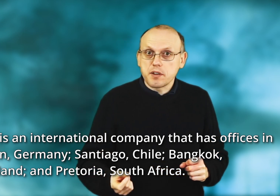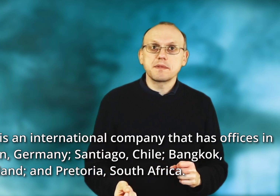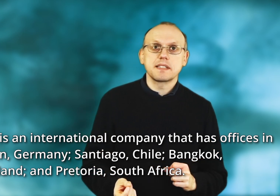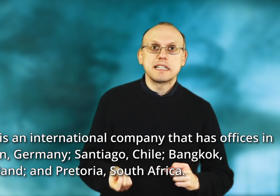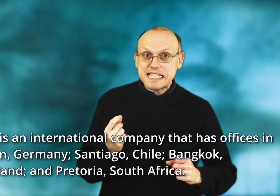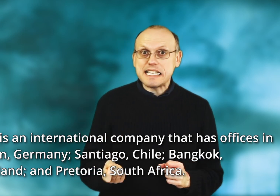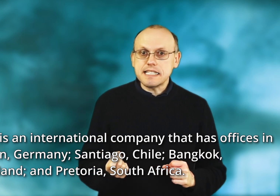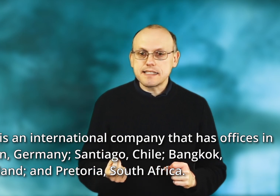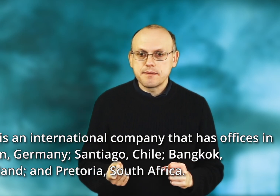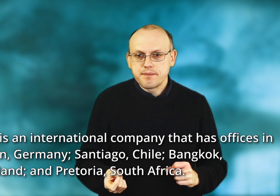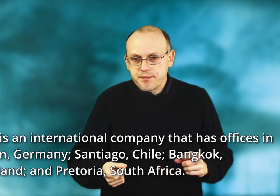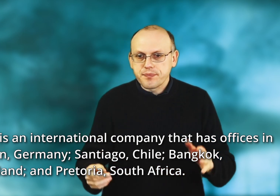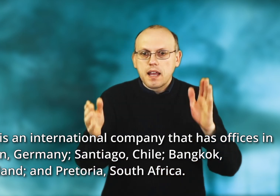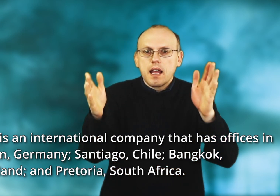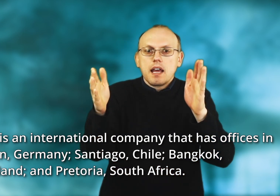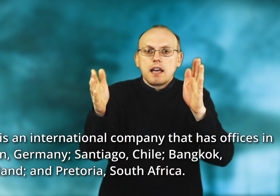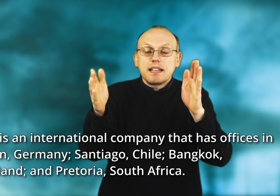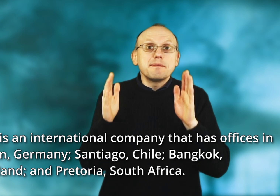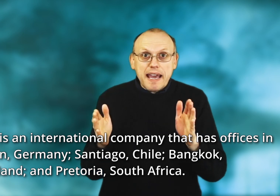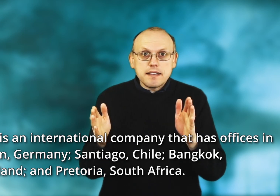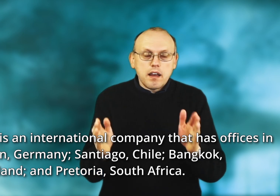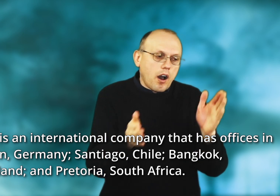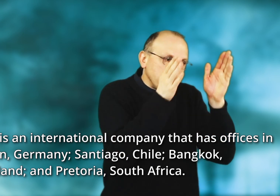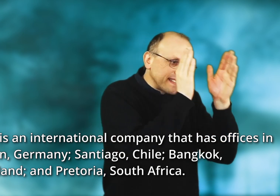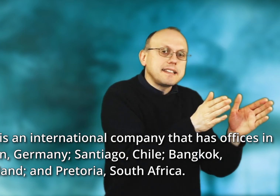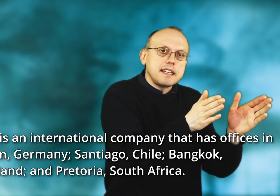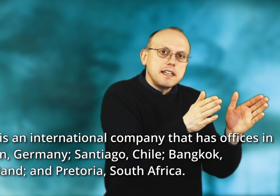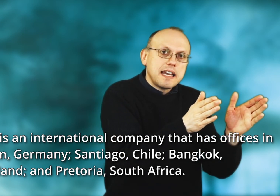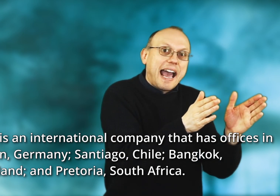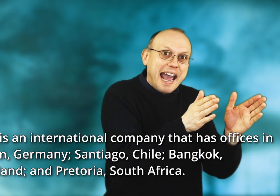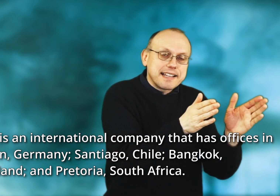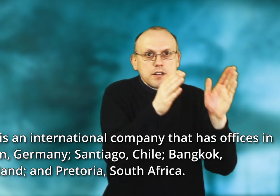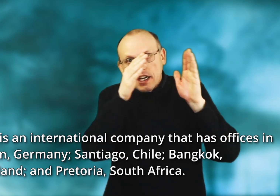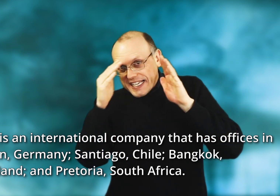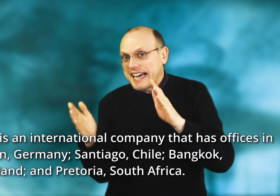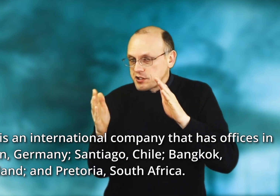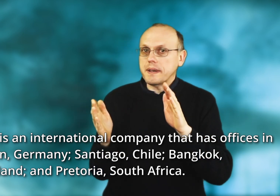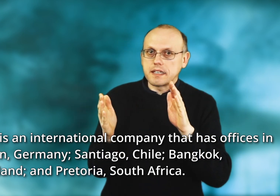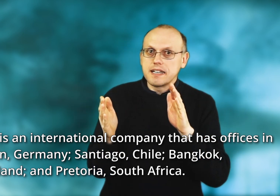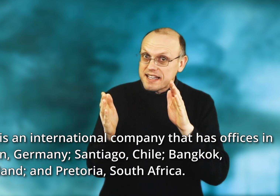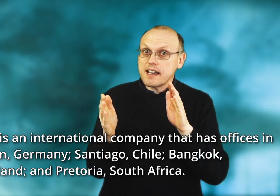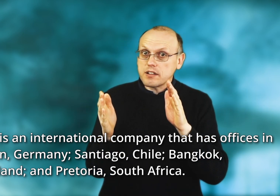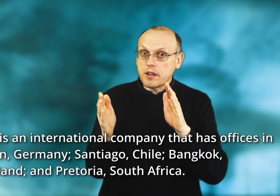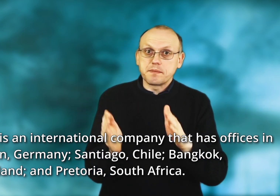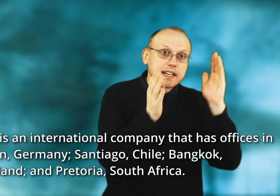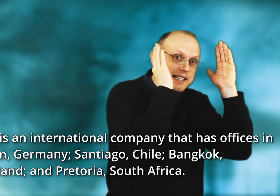items is it is made of a city and a country. That's our terms,